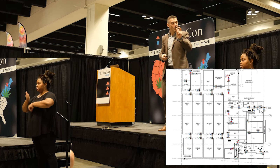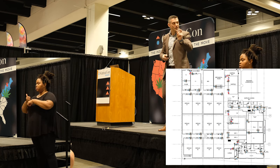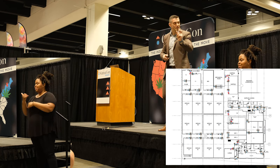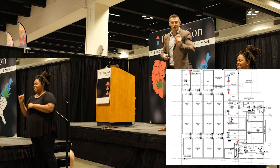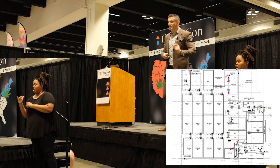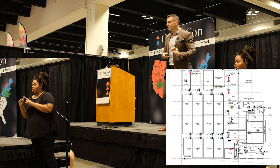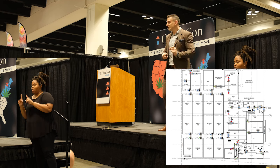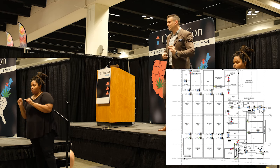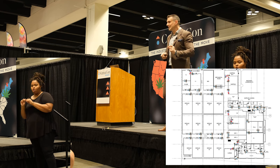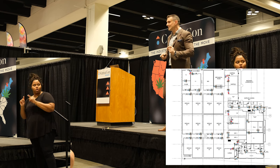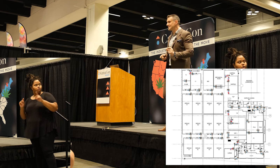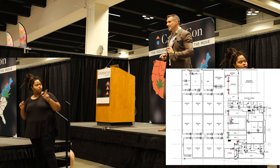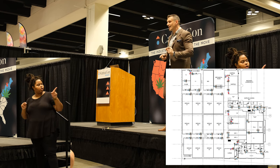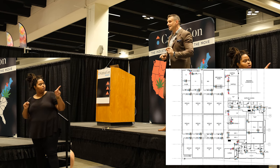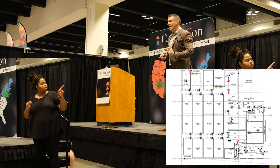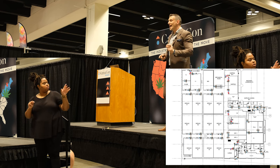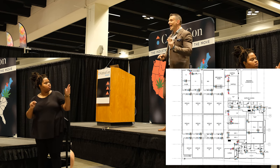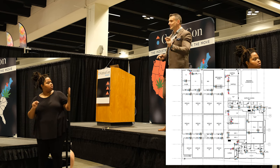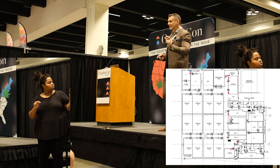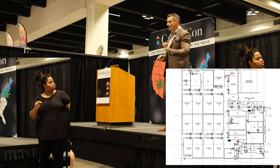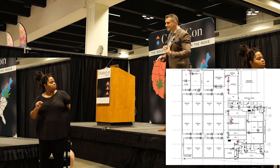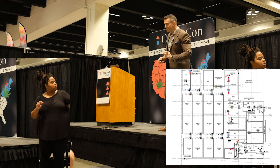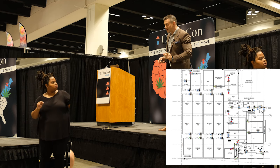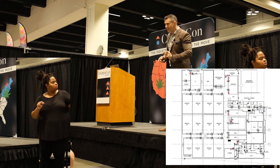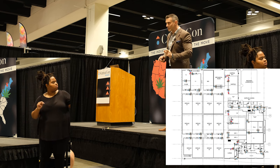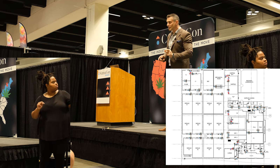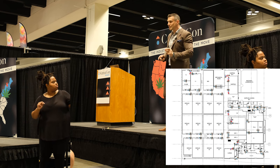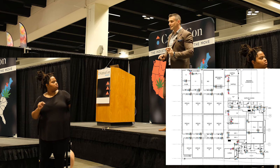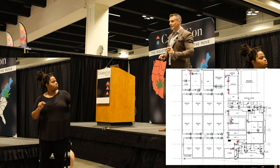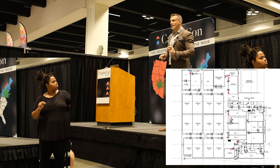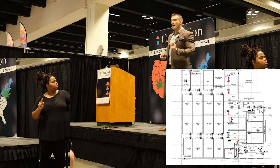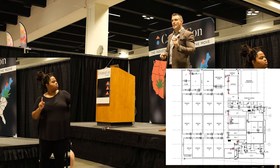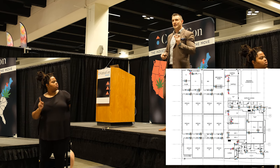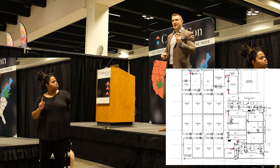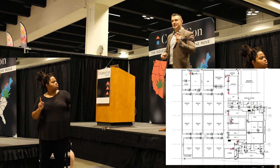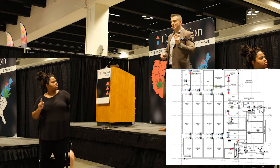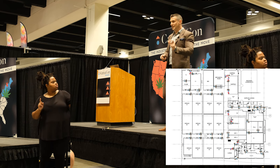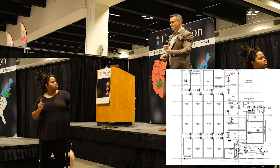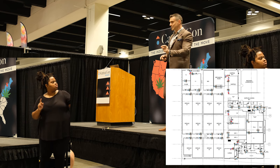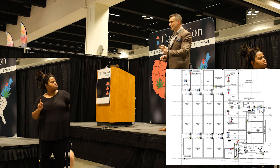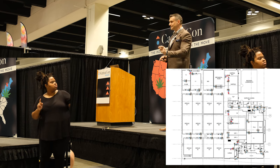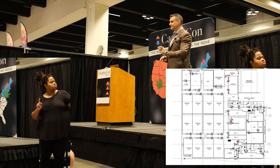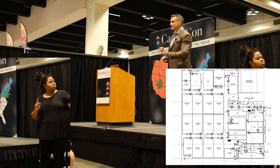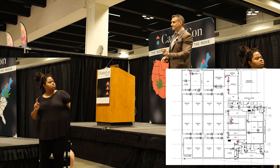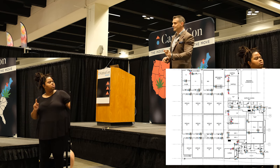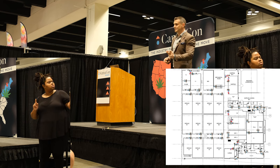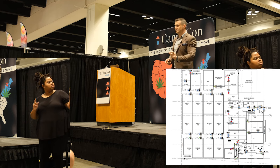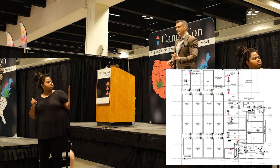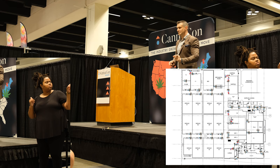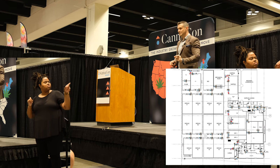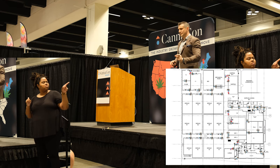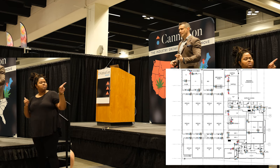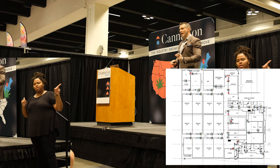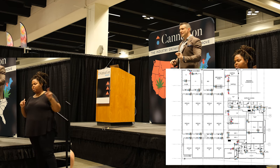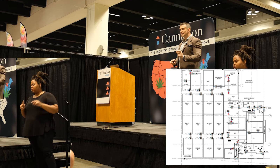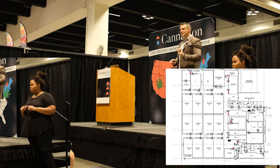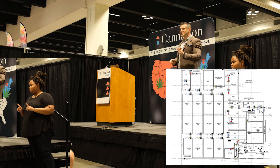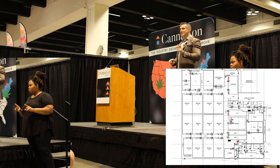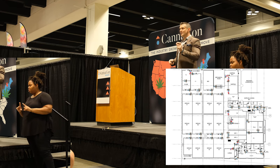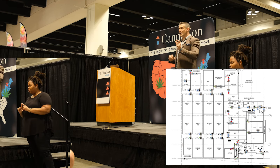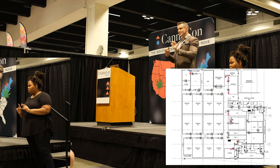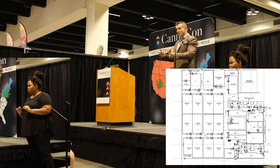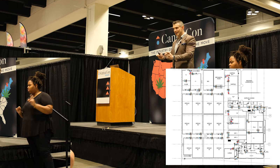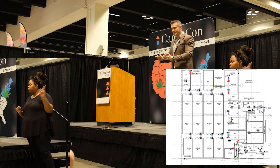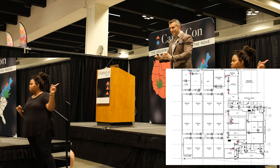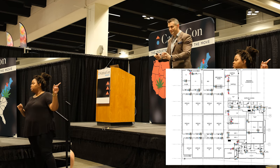yellow card that's shown on the inside and on the outside of that room is a fob swipe. In addition